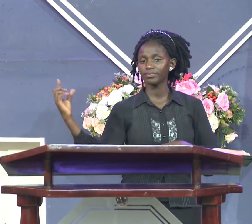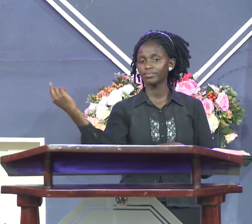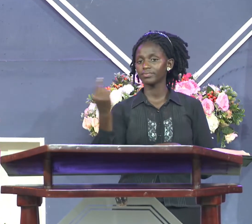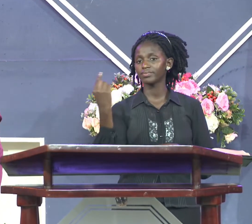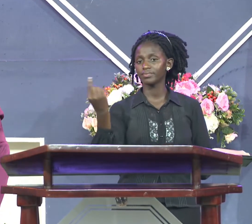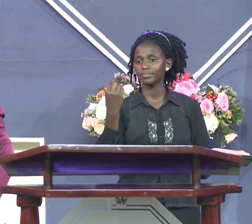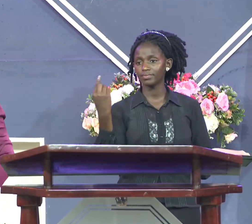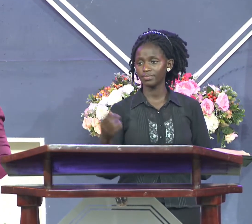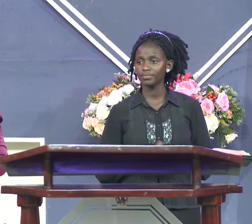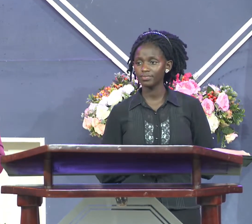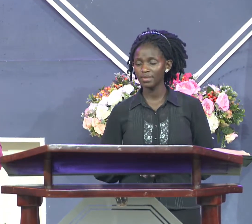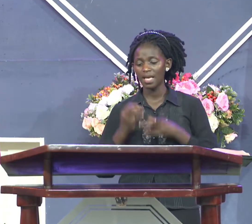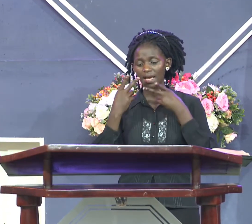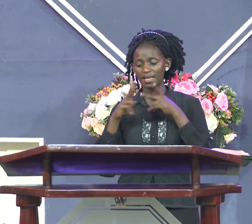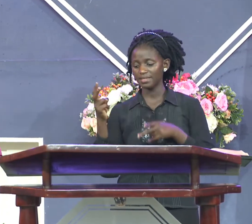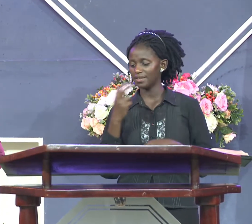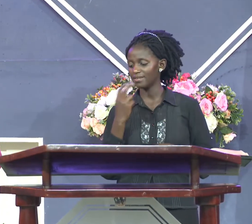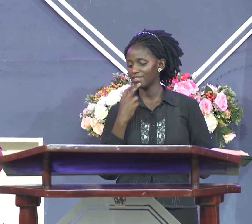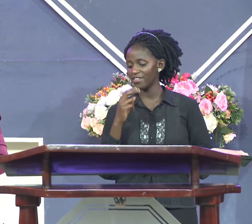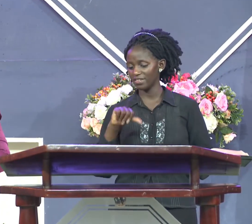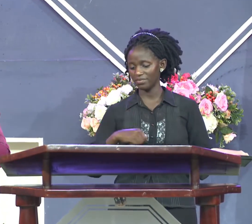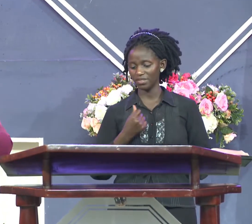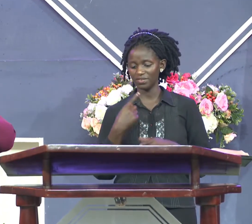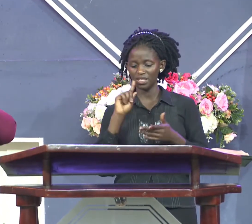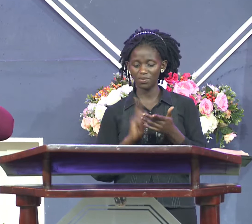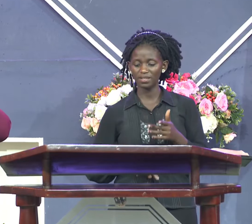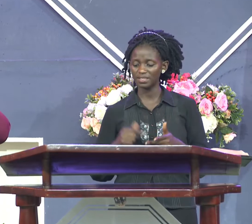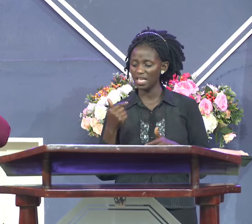down, I saw the same thing.